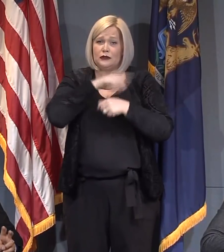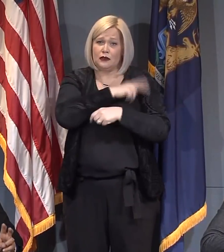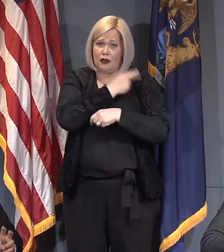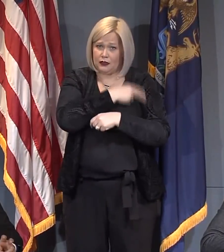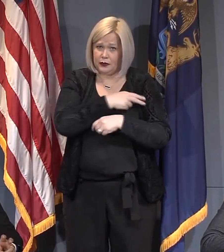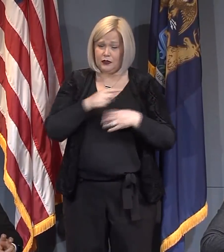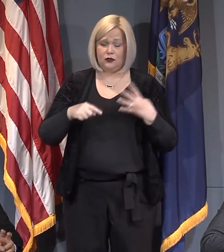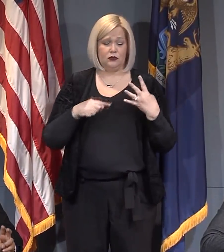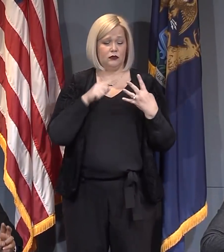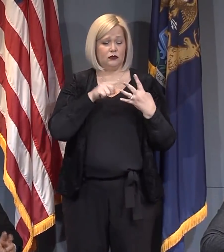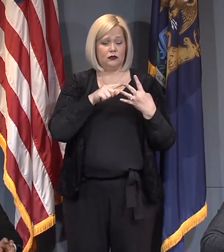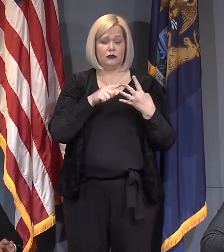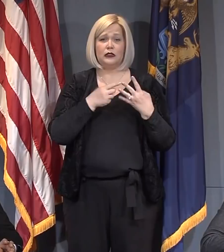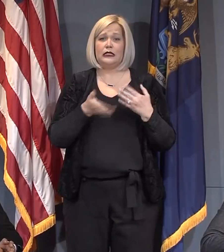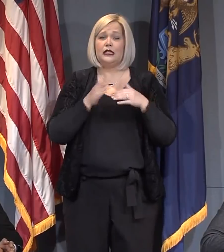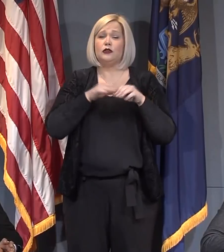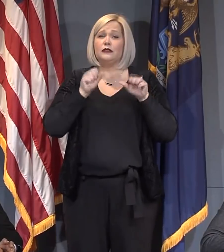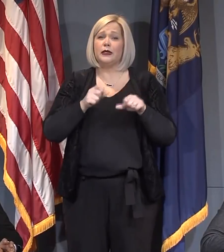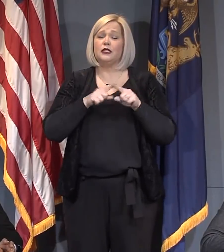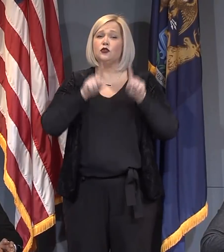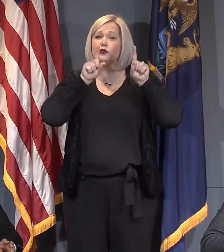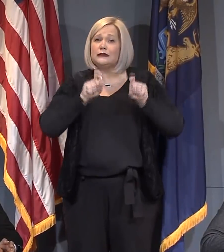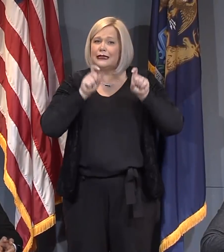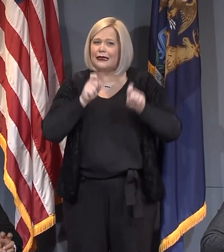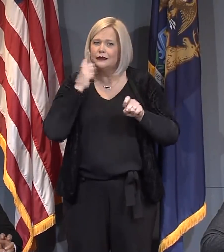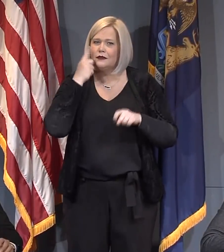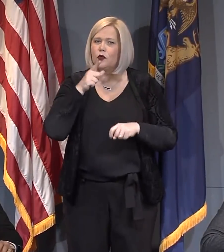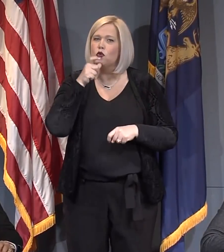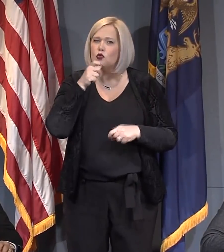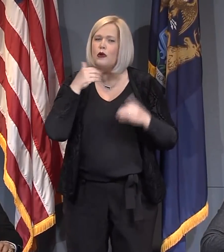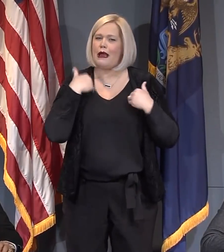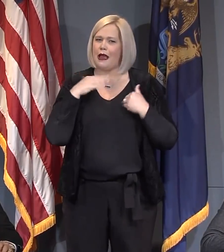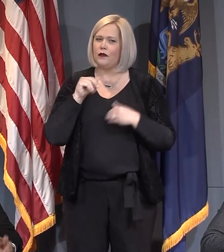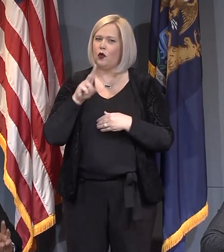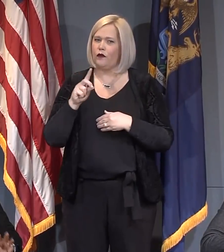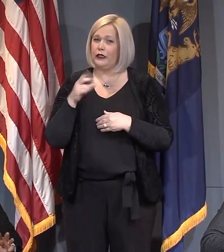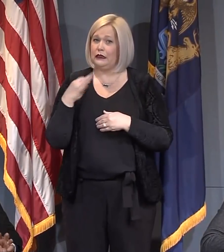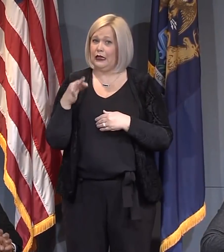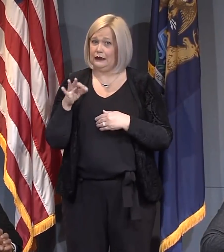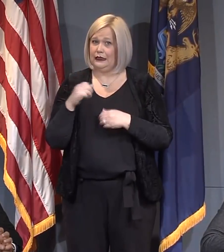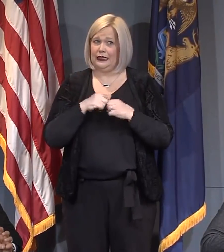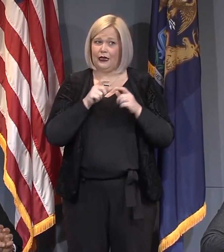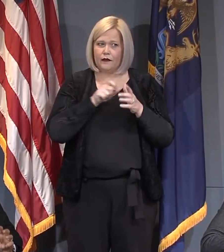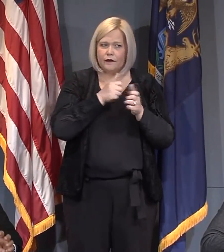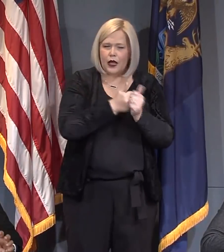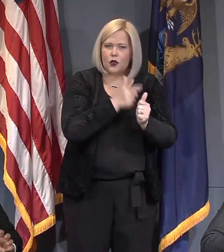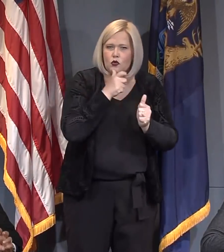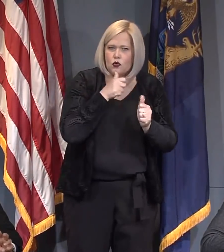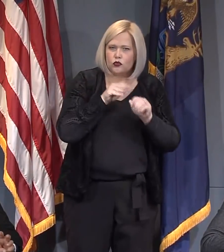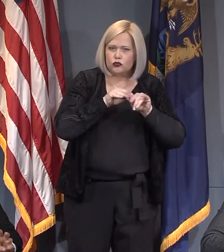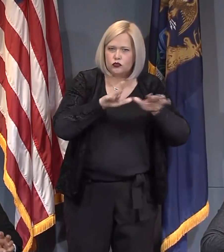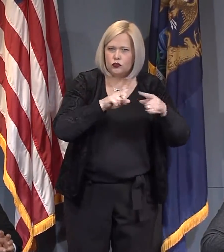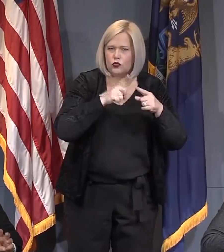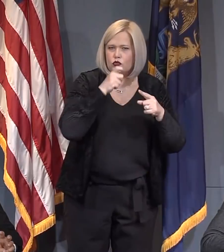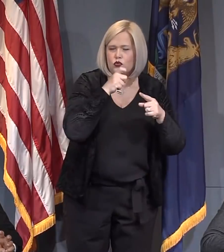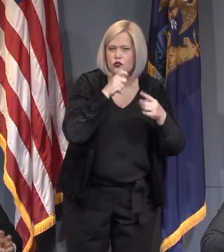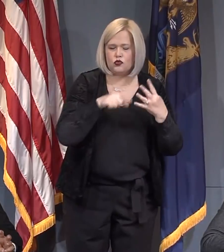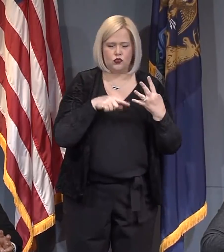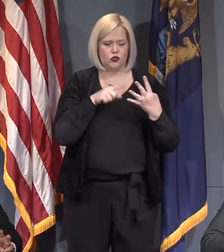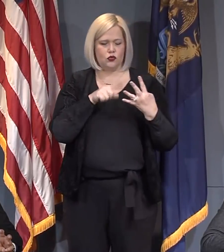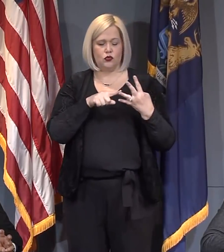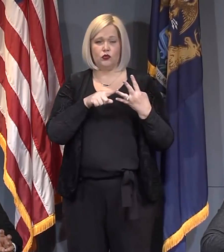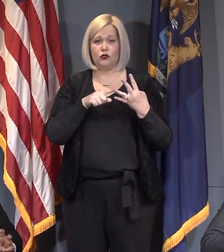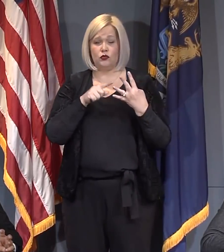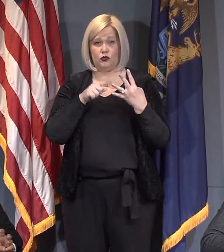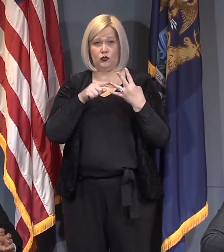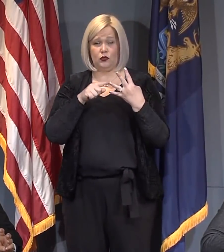enhanced ability to test for COVID-19 and to trace. 3, sufficient healthcare